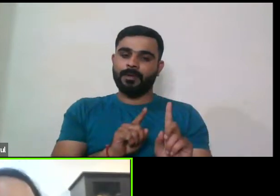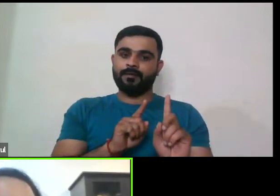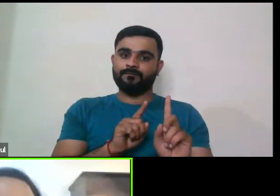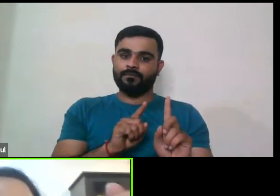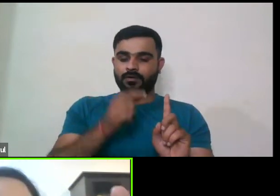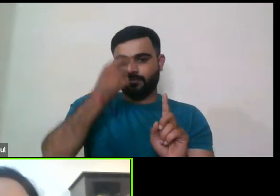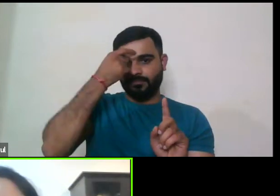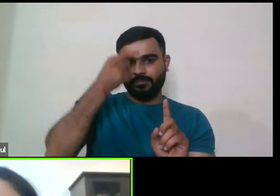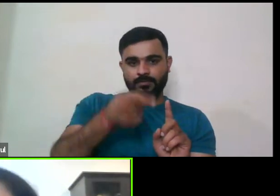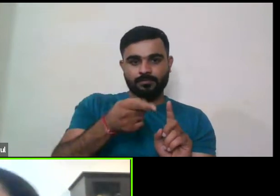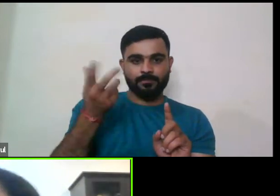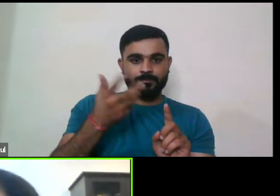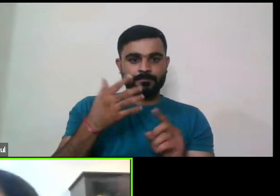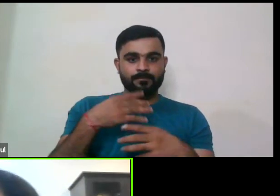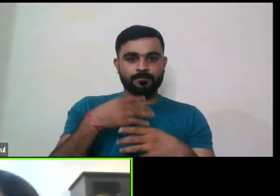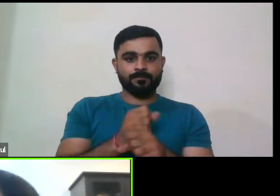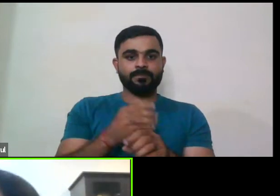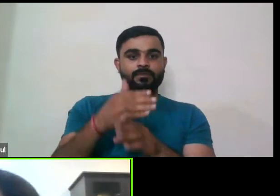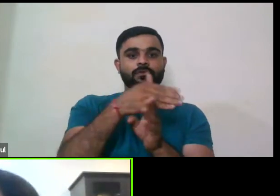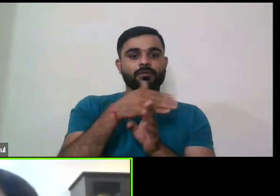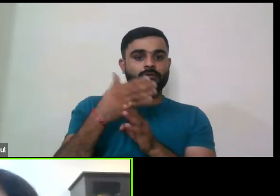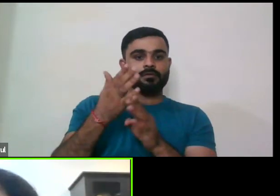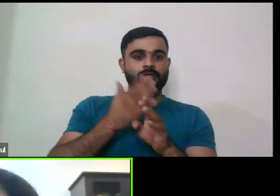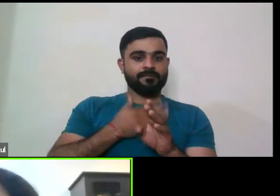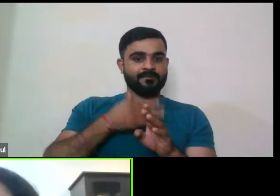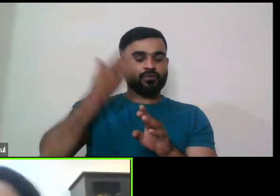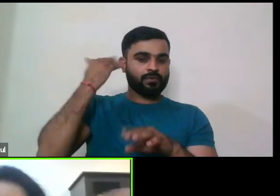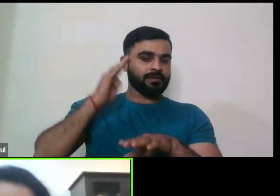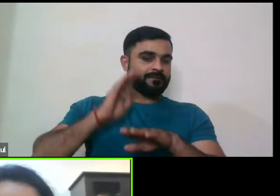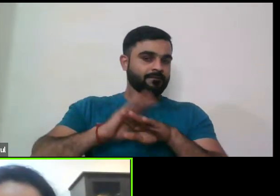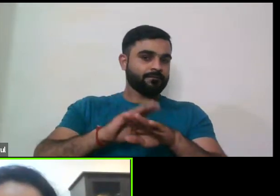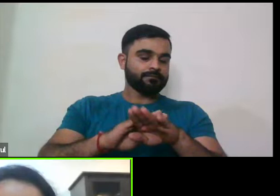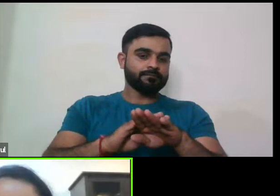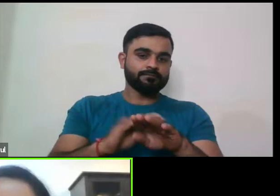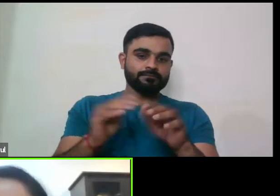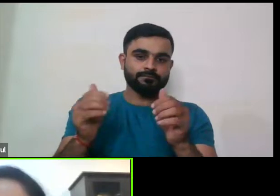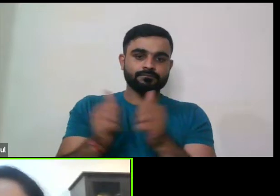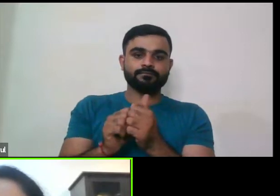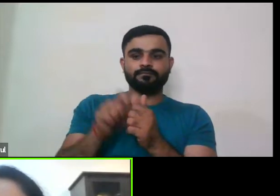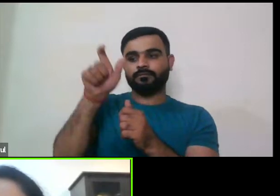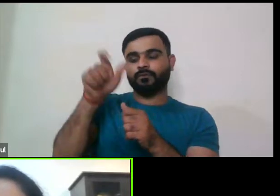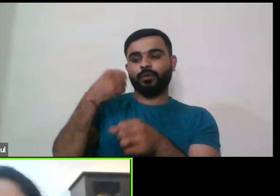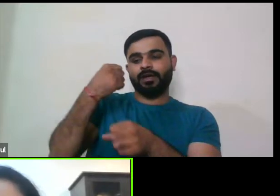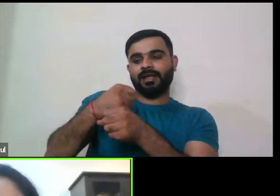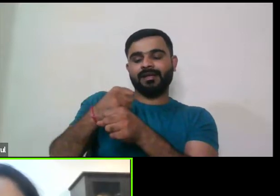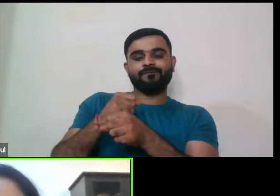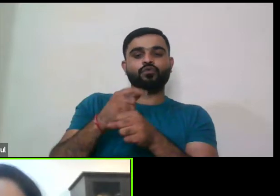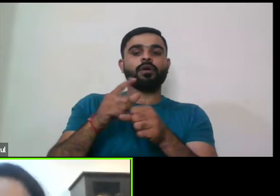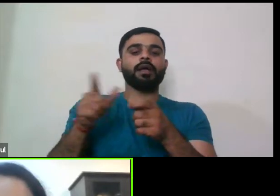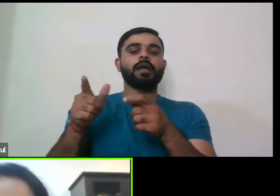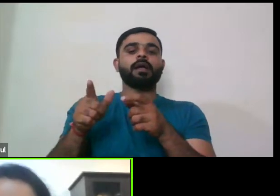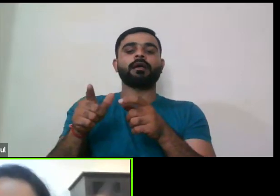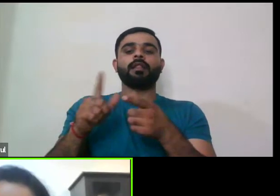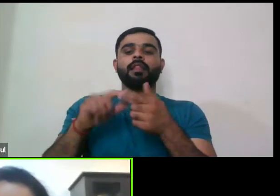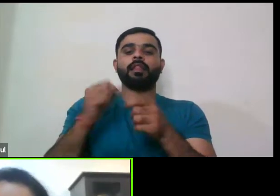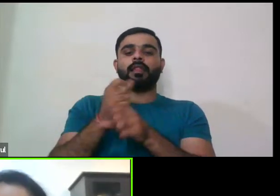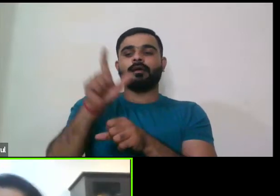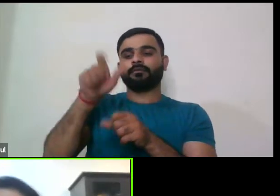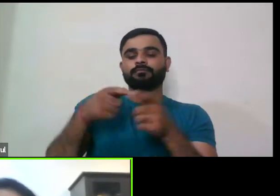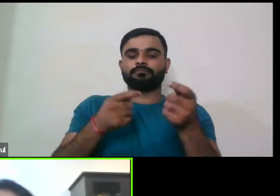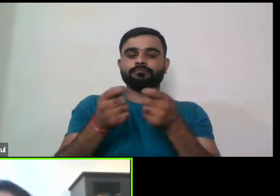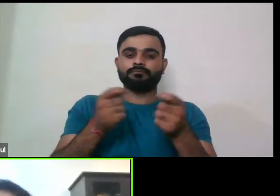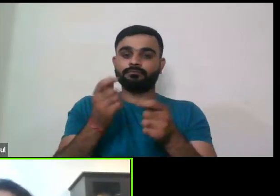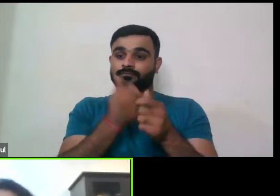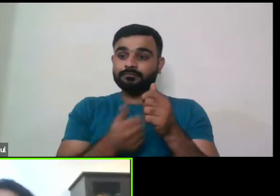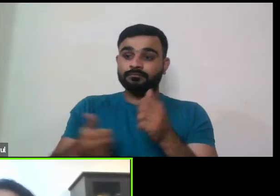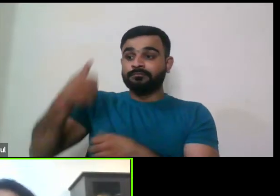problem, because just to share my experience with dealing with government litigation, when we took this to a